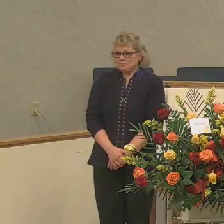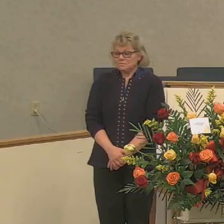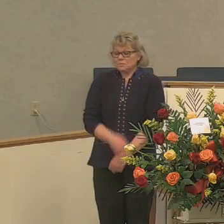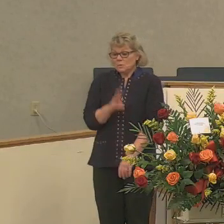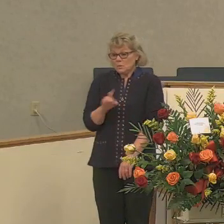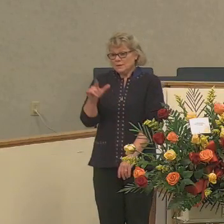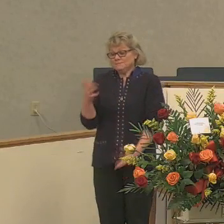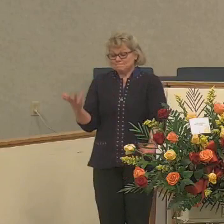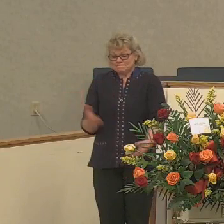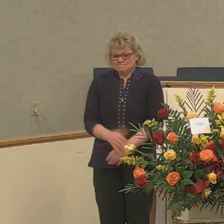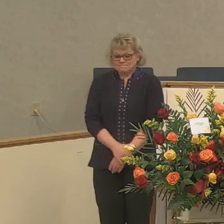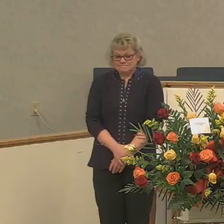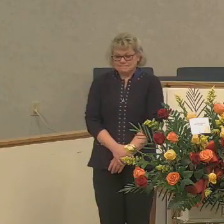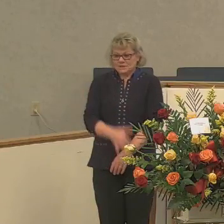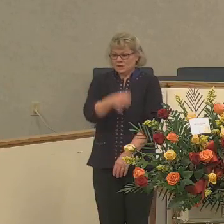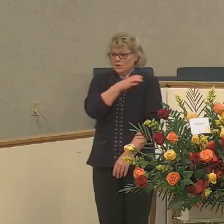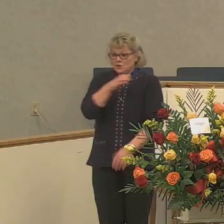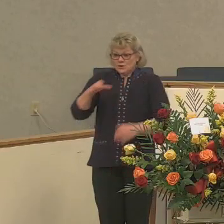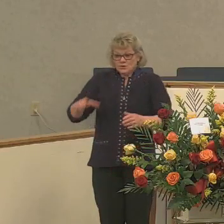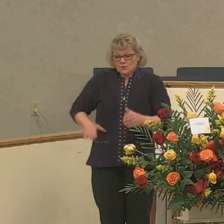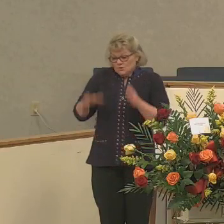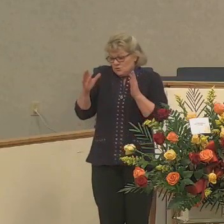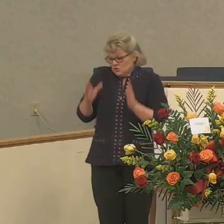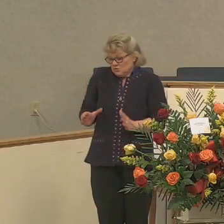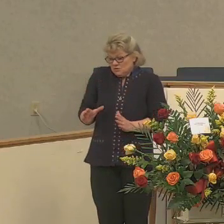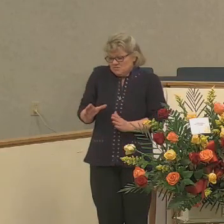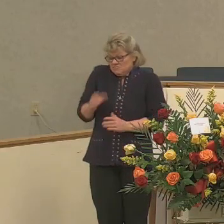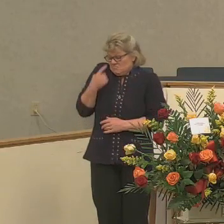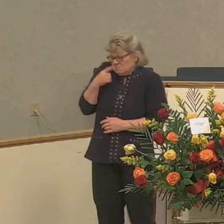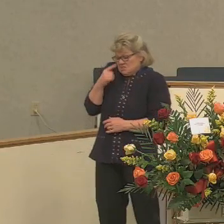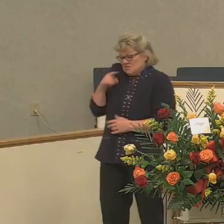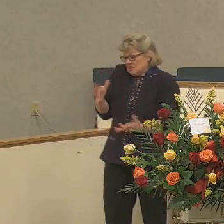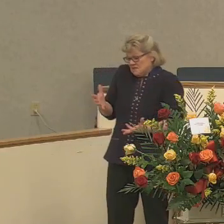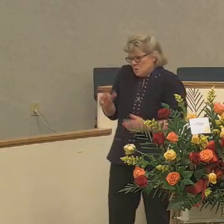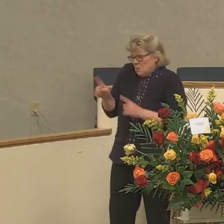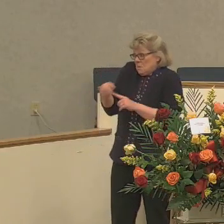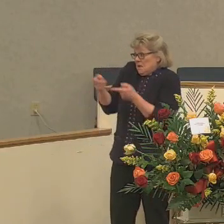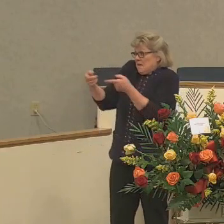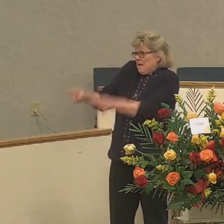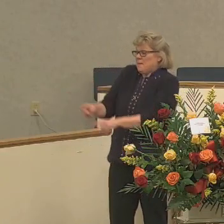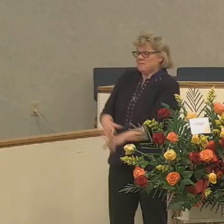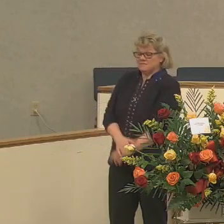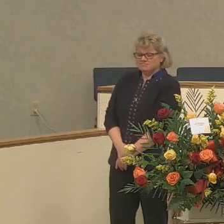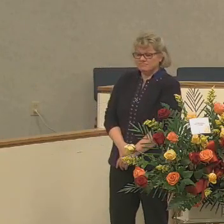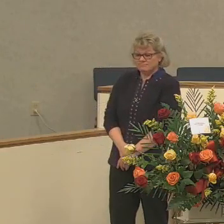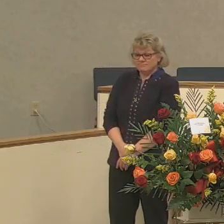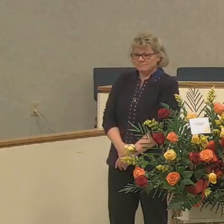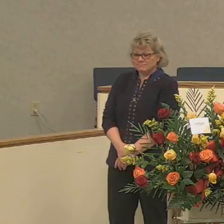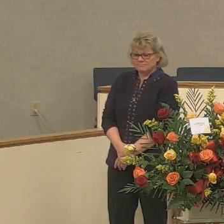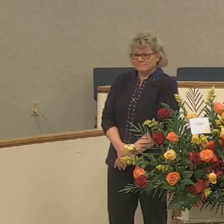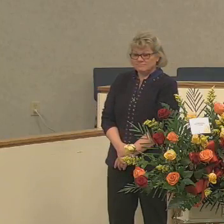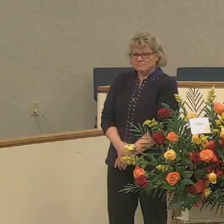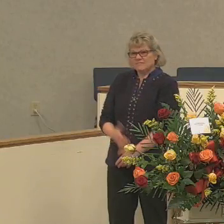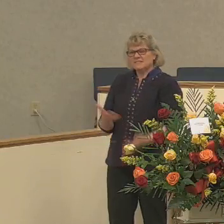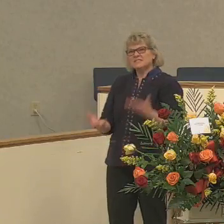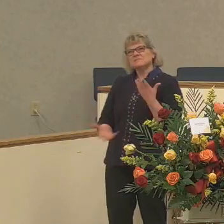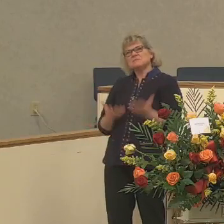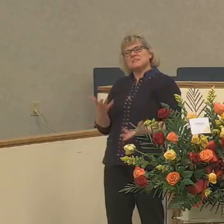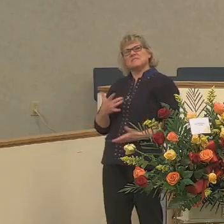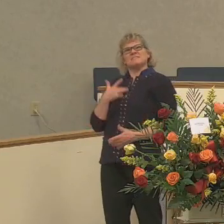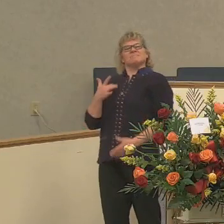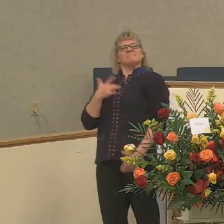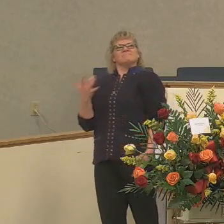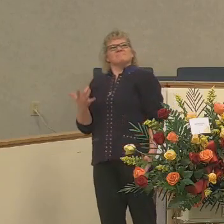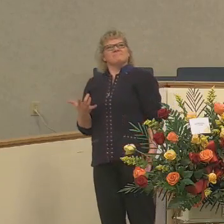Well, the Christian doesn't only mind when it happens, but there is sort of a